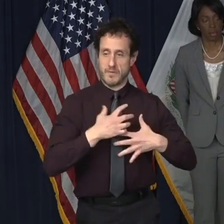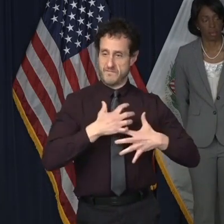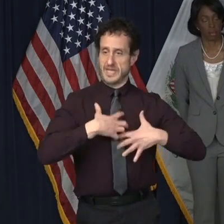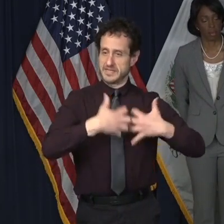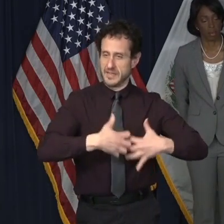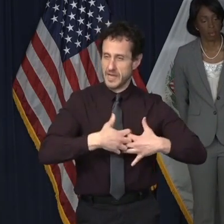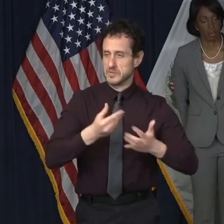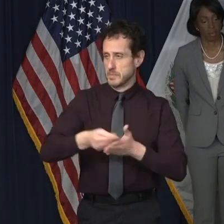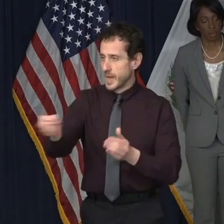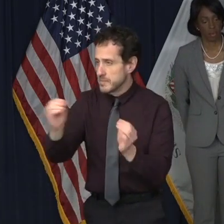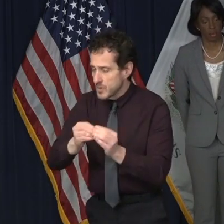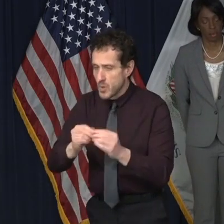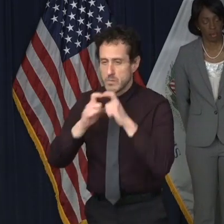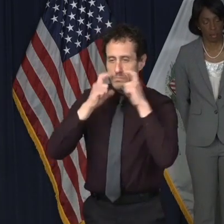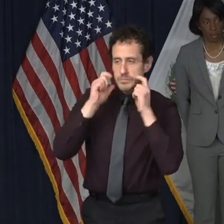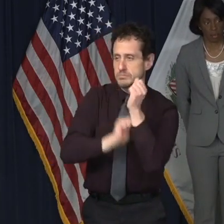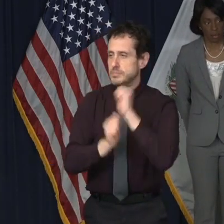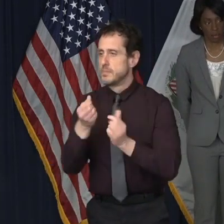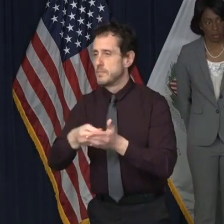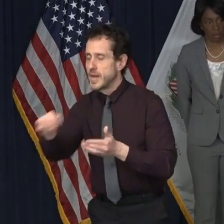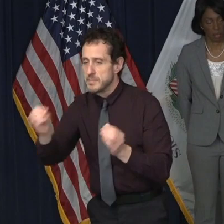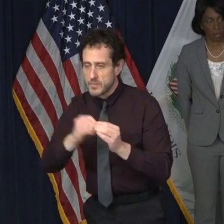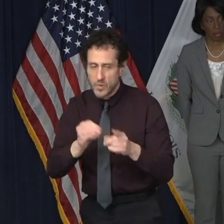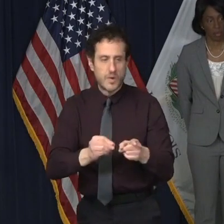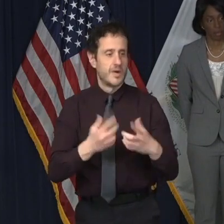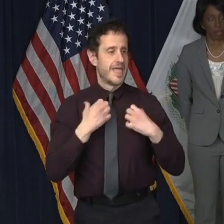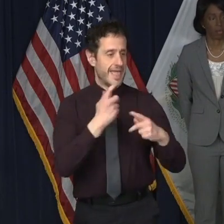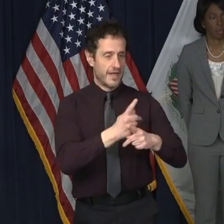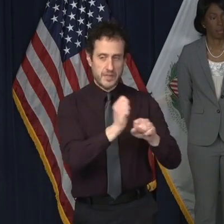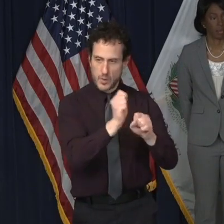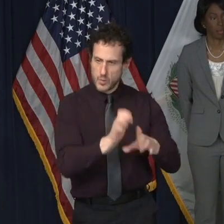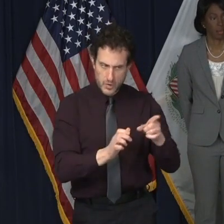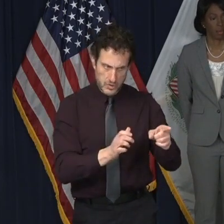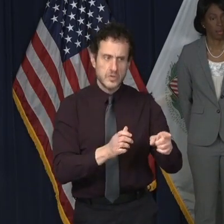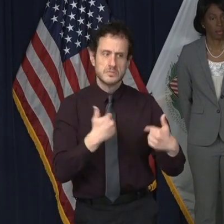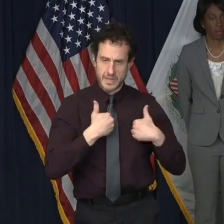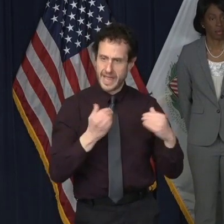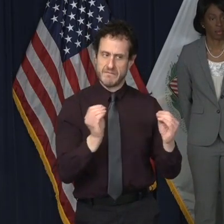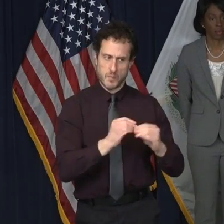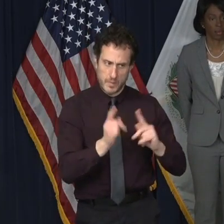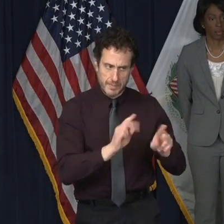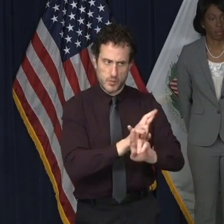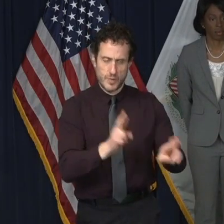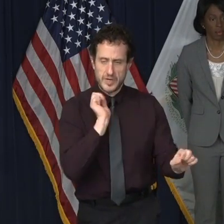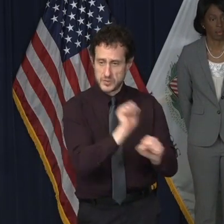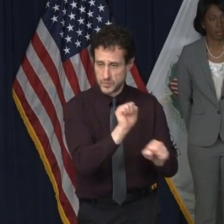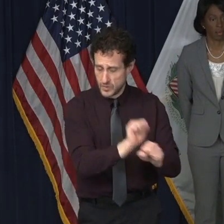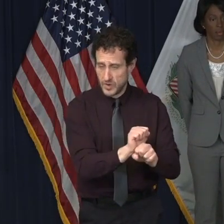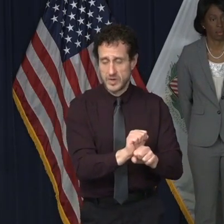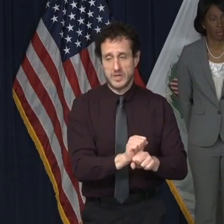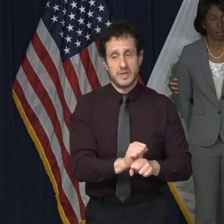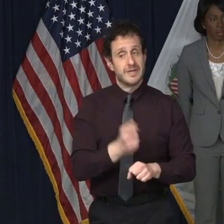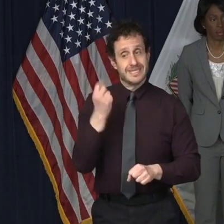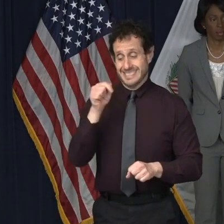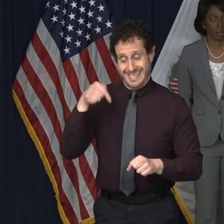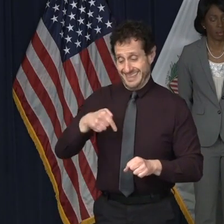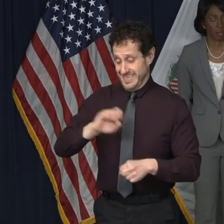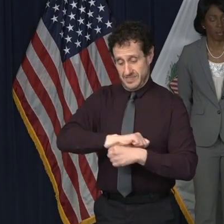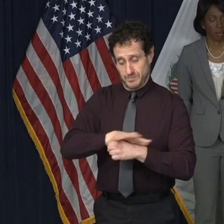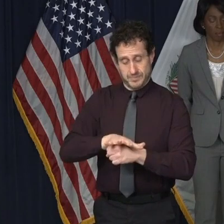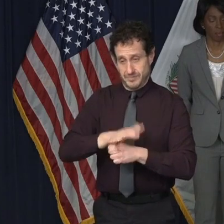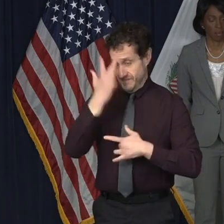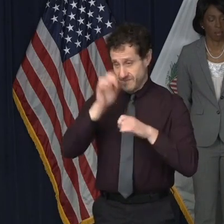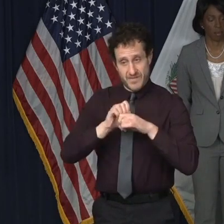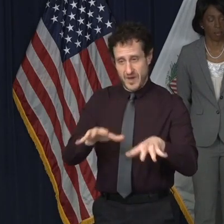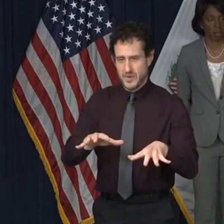the kind of surge that could occur any time as a result of a virus from which no one is